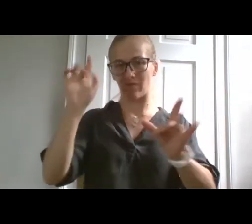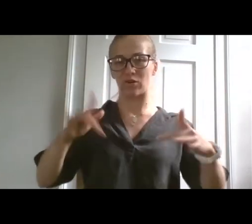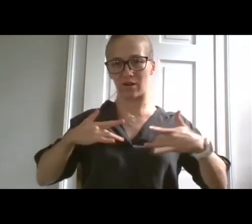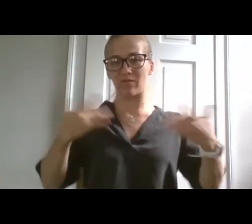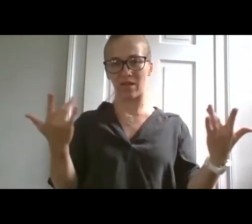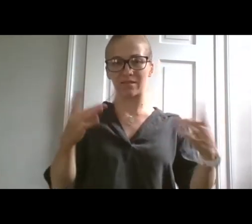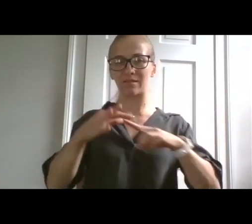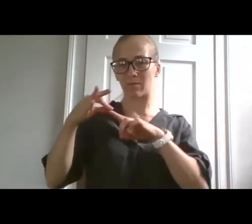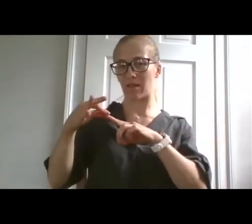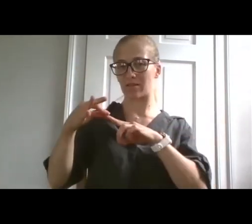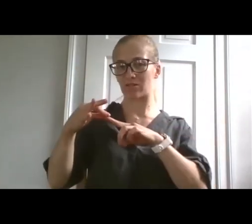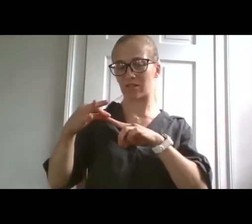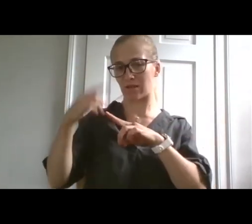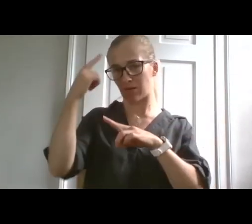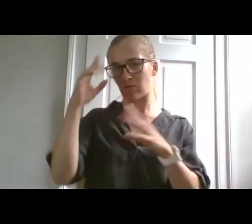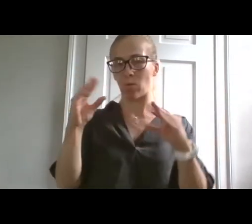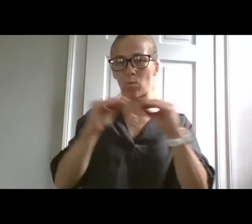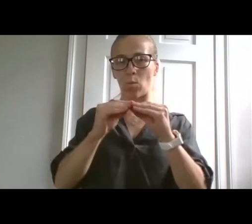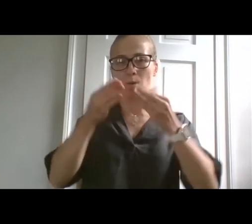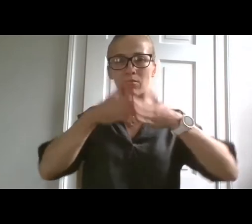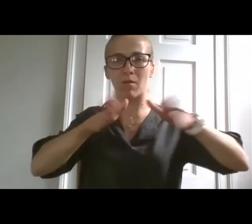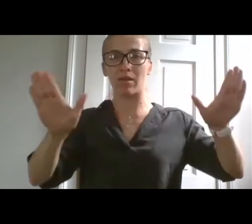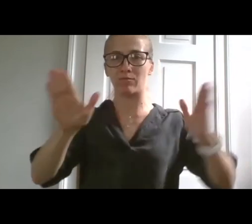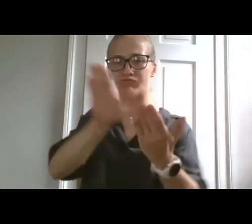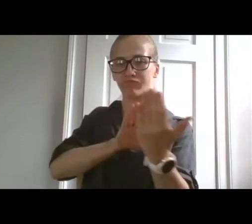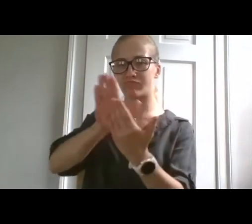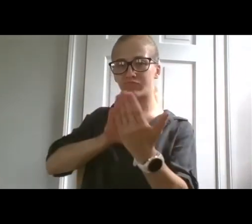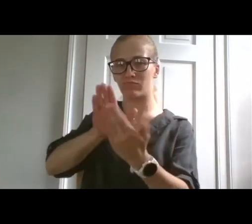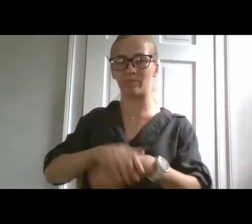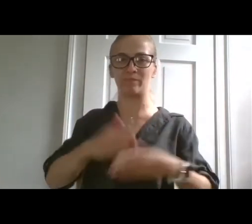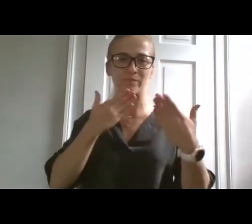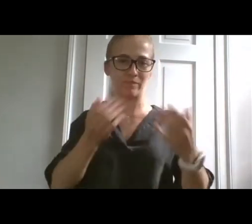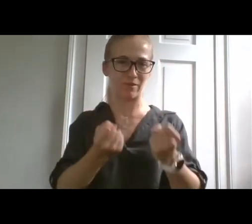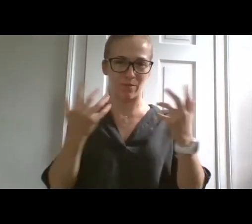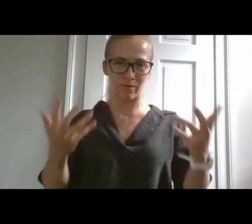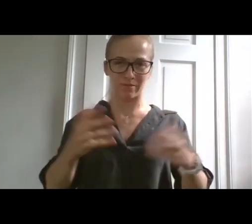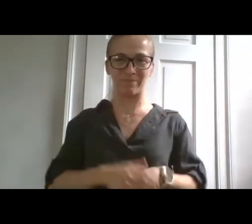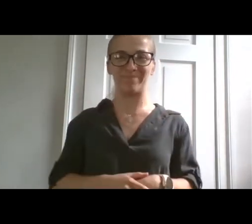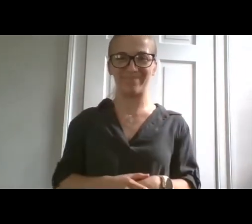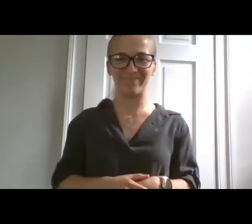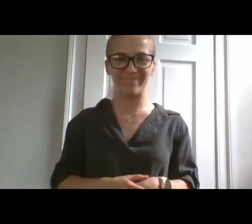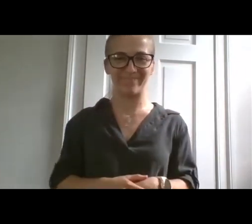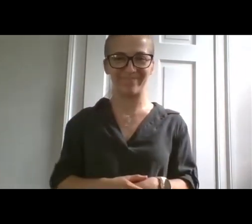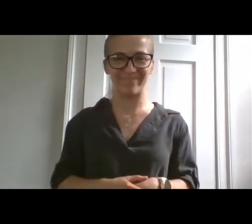events, especially the ones that are more public facing. So thank you very much for that.